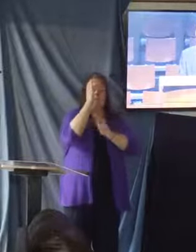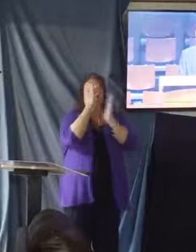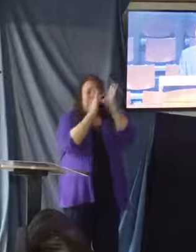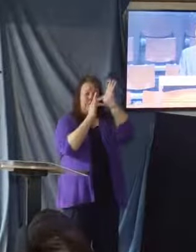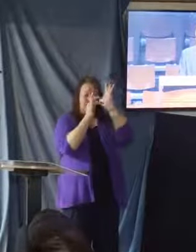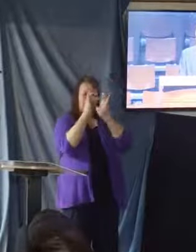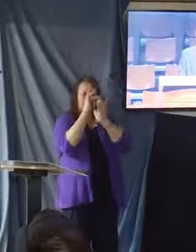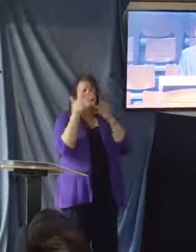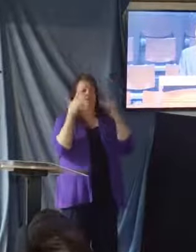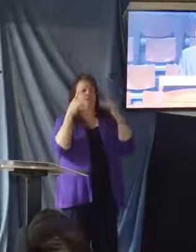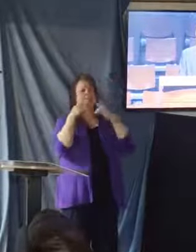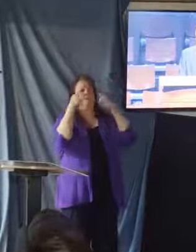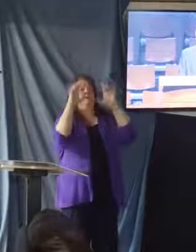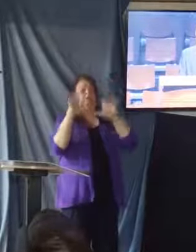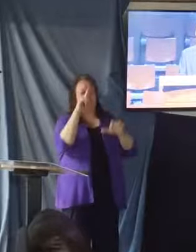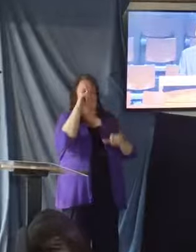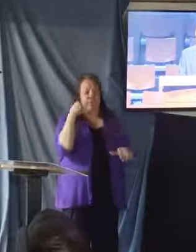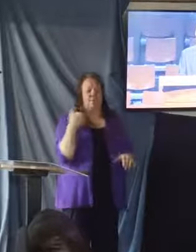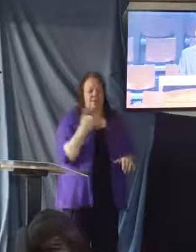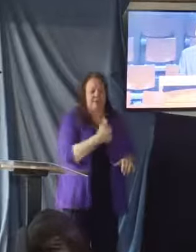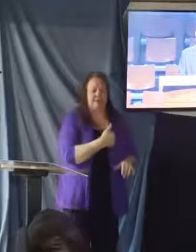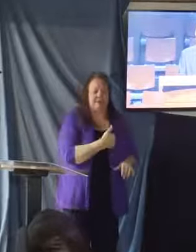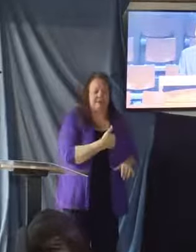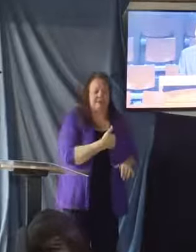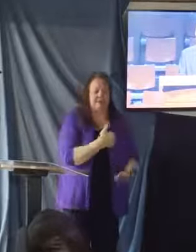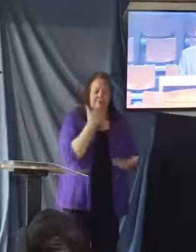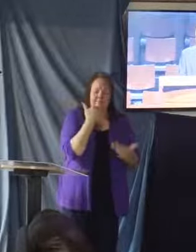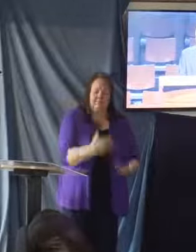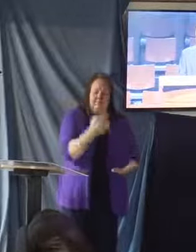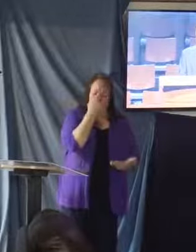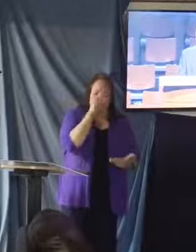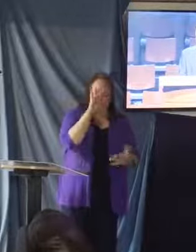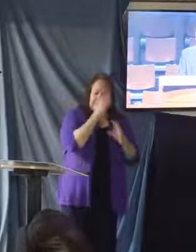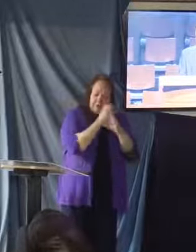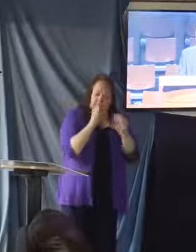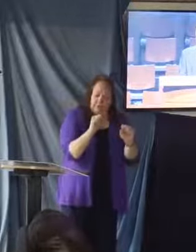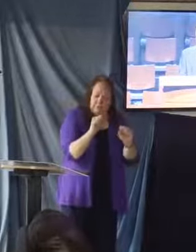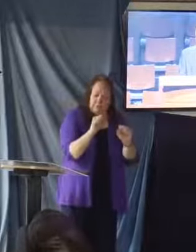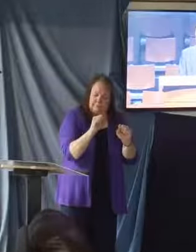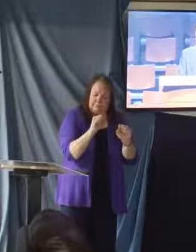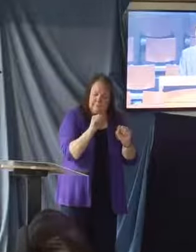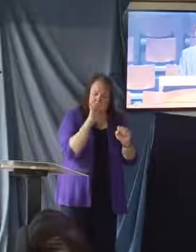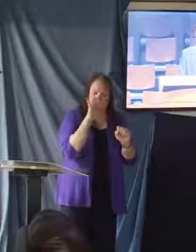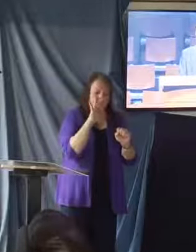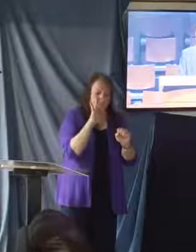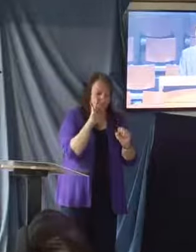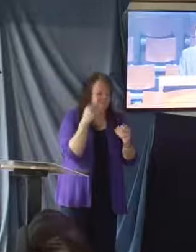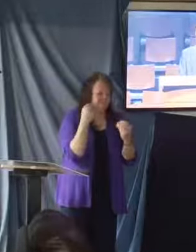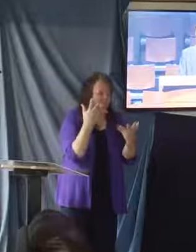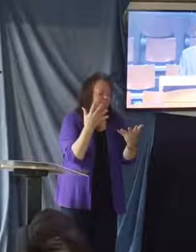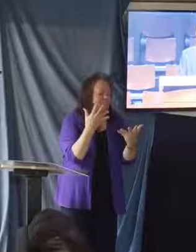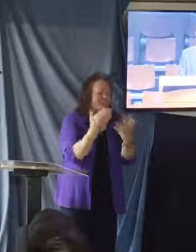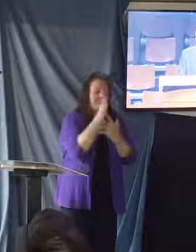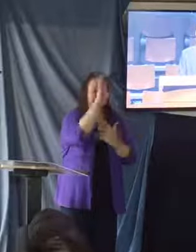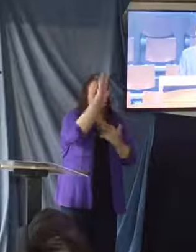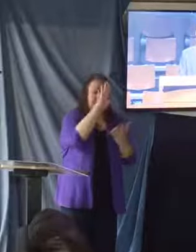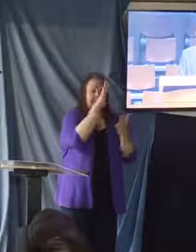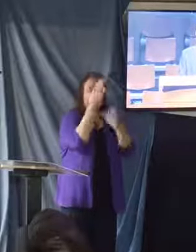Christ has accomplished for us. We thank you that a salvation that has been provided by his